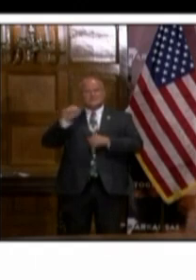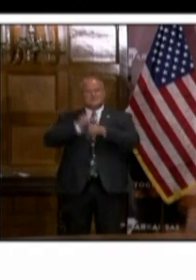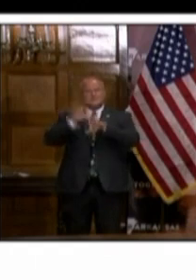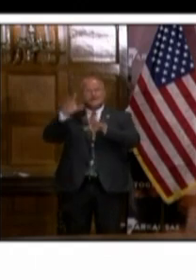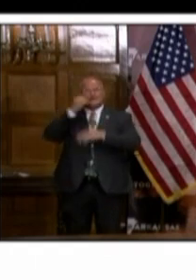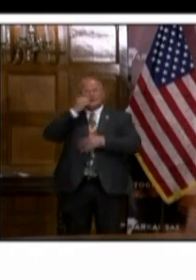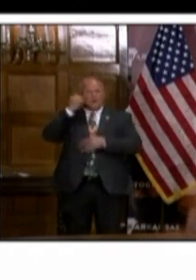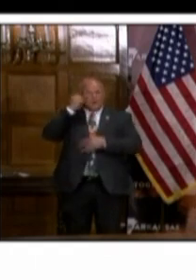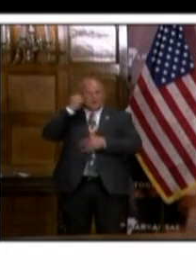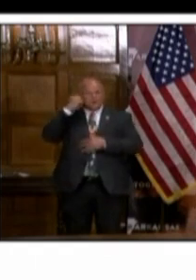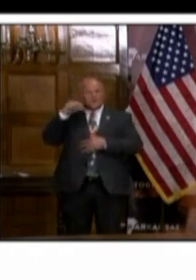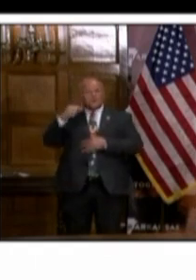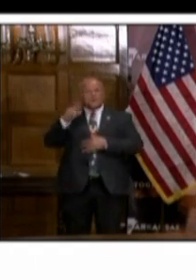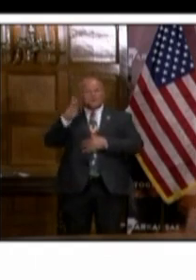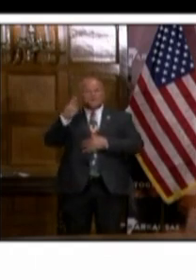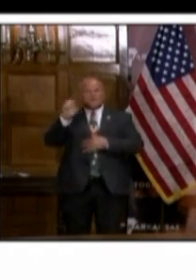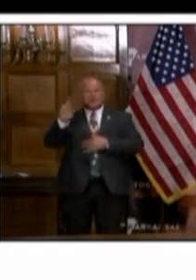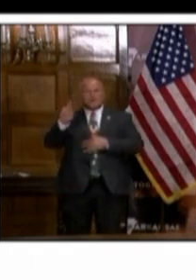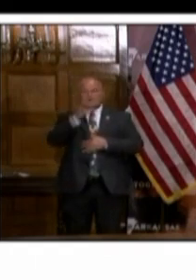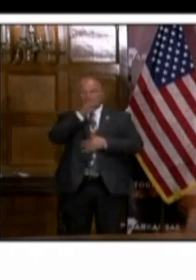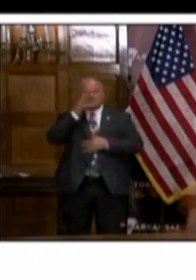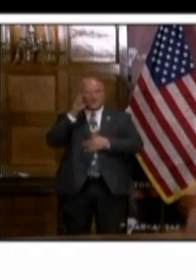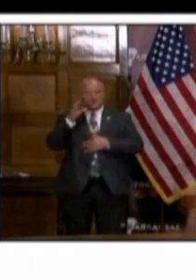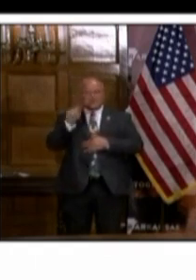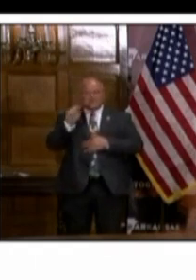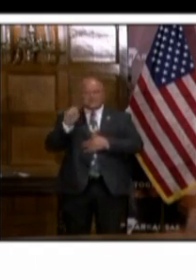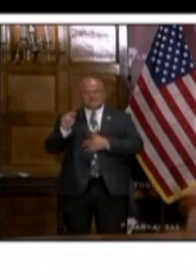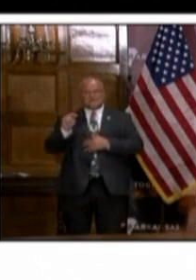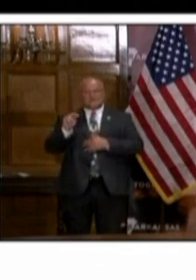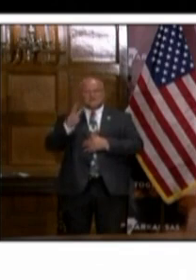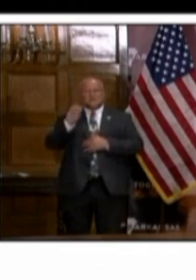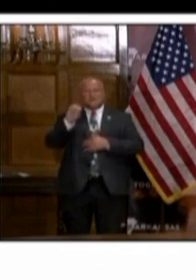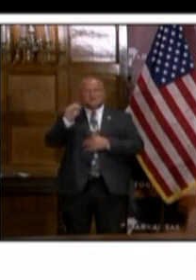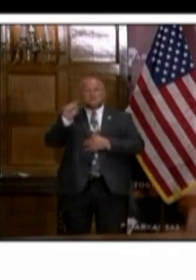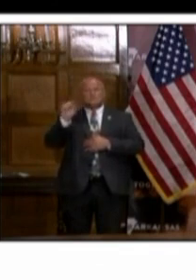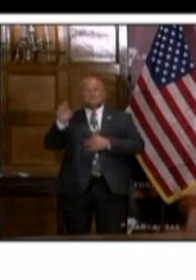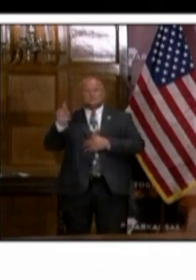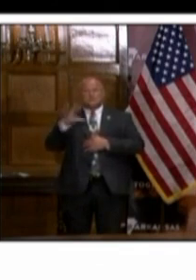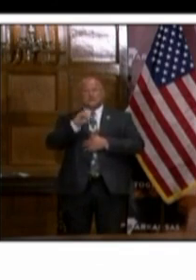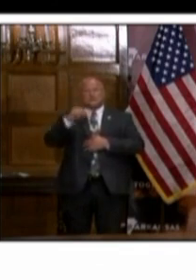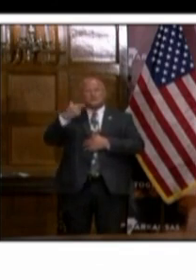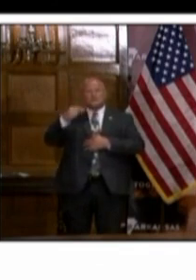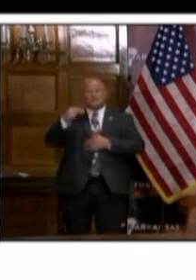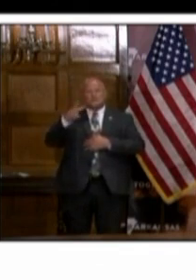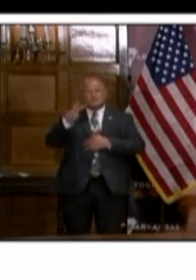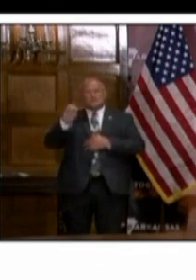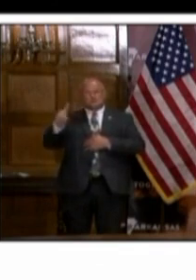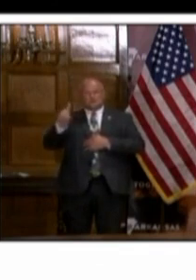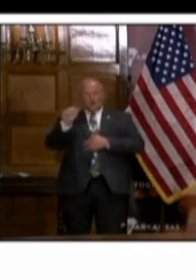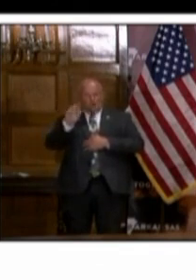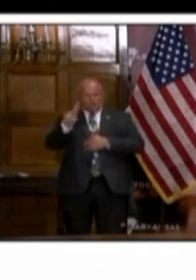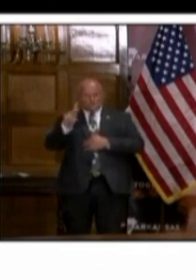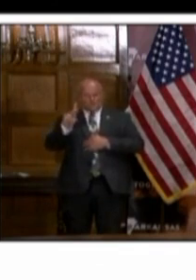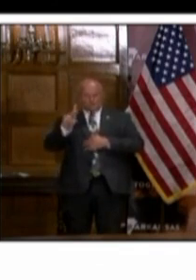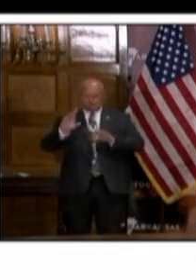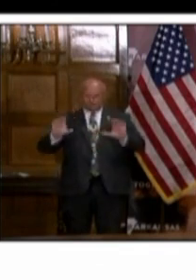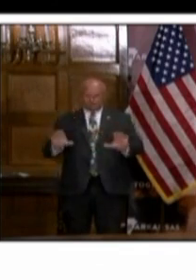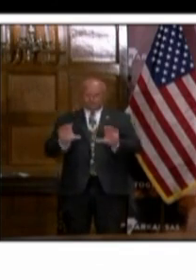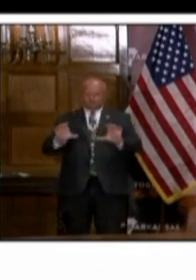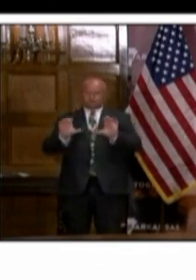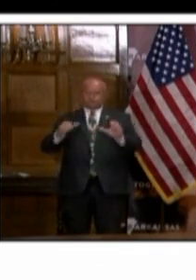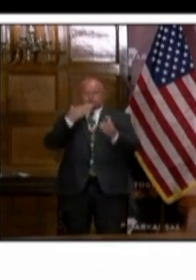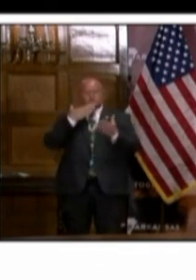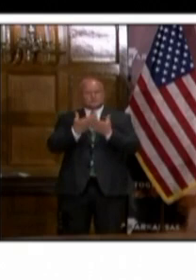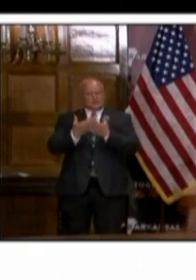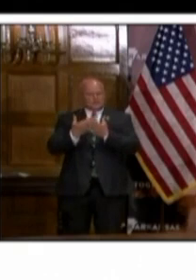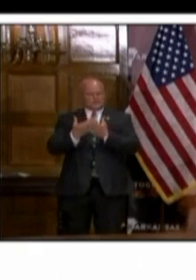Mountain Home, Greenbrier, Farmington, Wooster, and Greenwood, Arkansas. They're all performing extremely